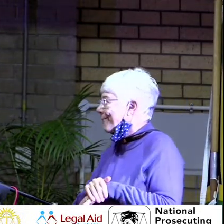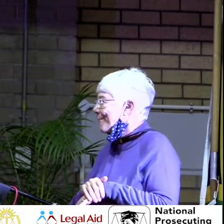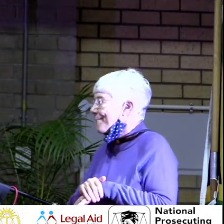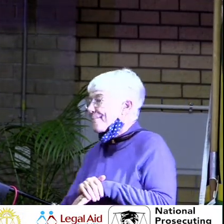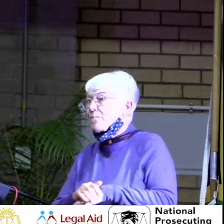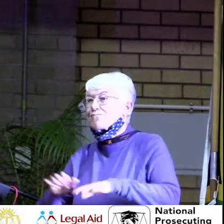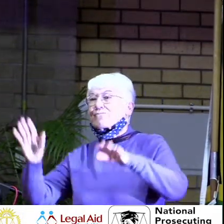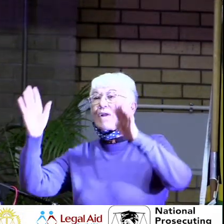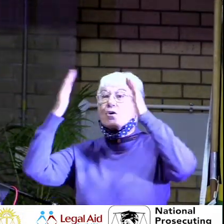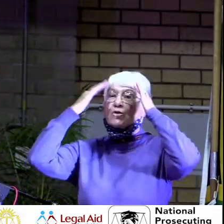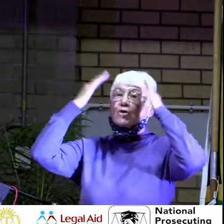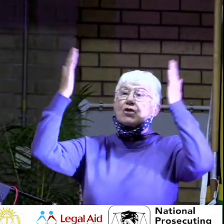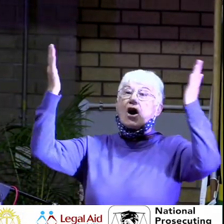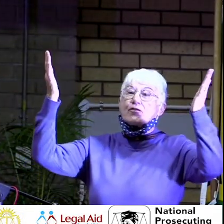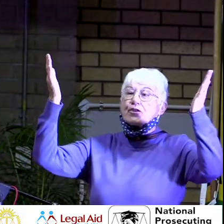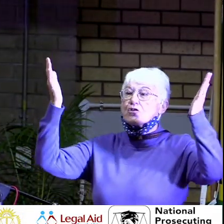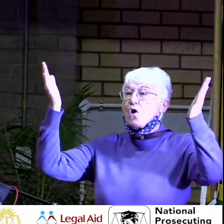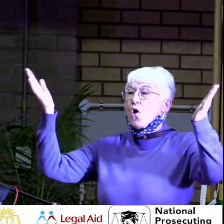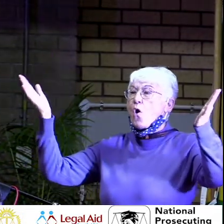Good afternoon.